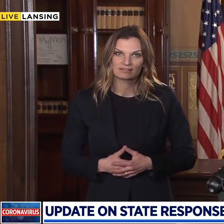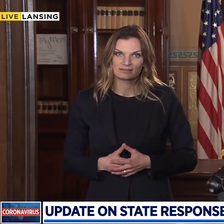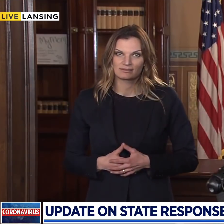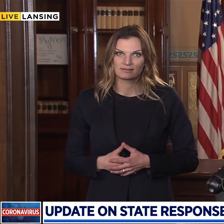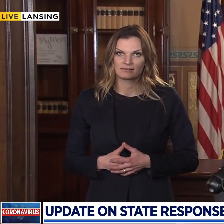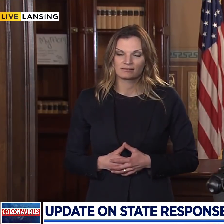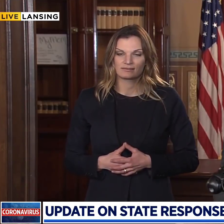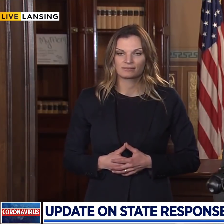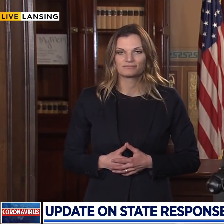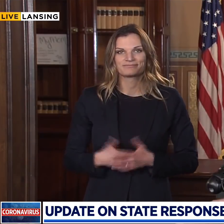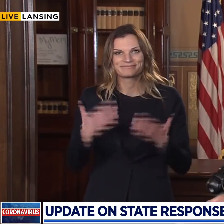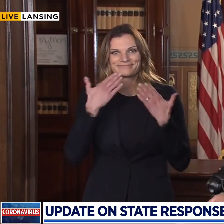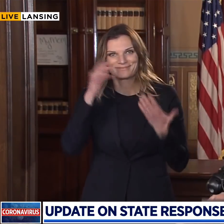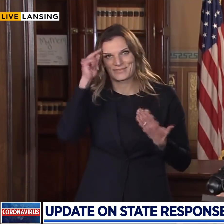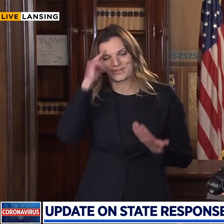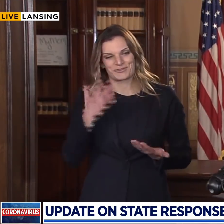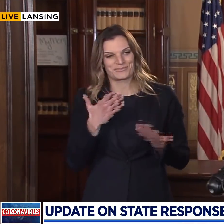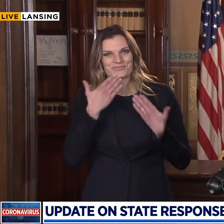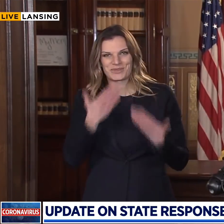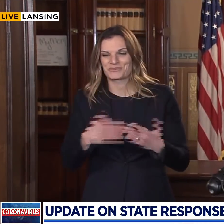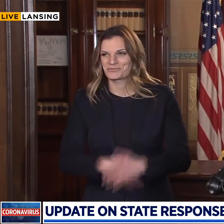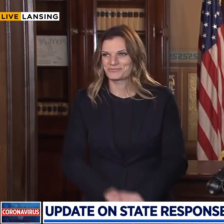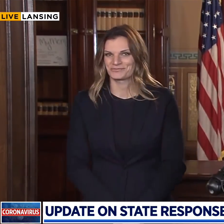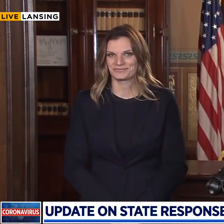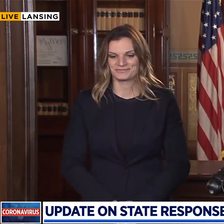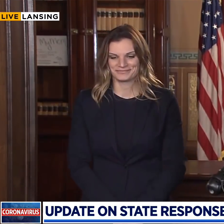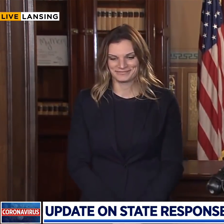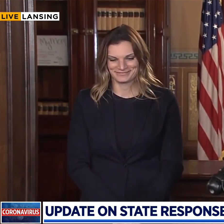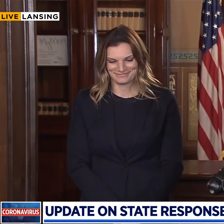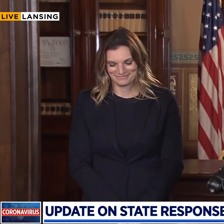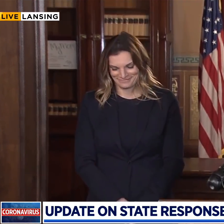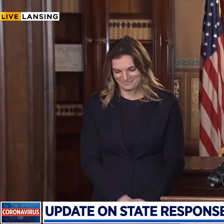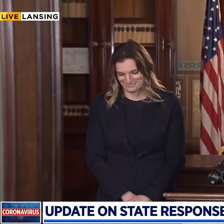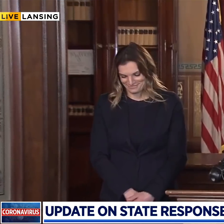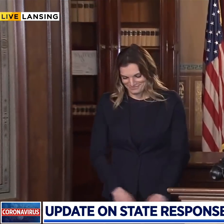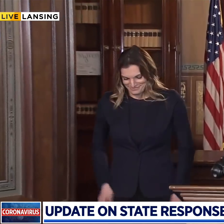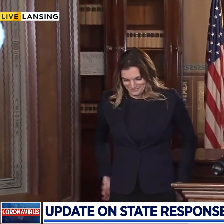All right. Thank you, Governor. Thank you, everybody. Thank you.